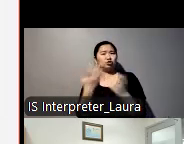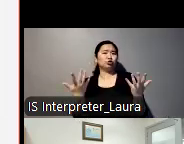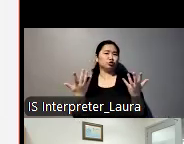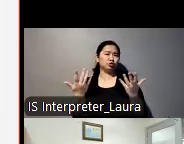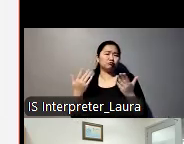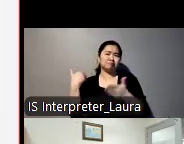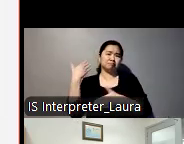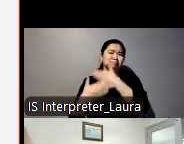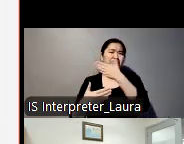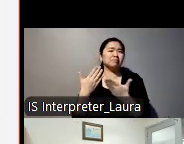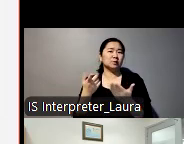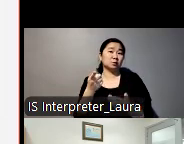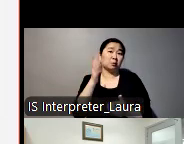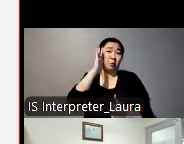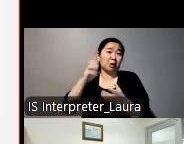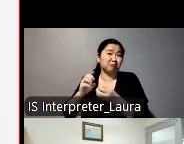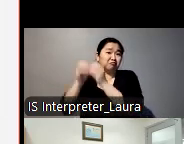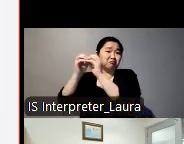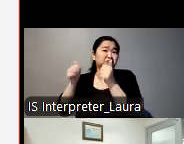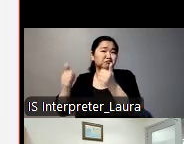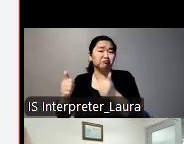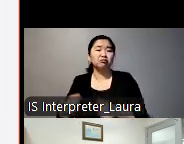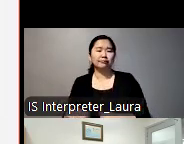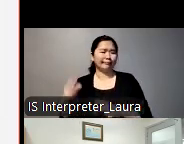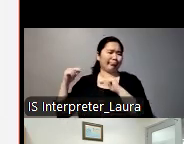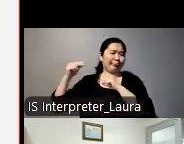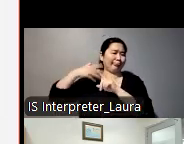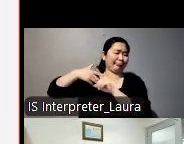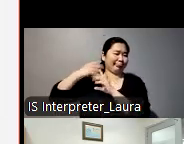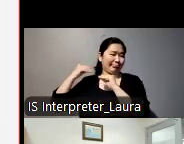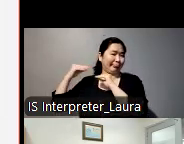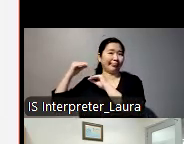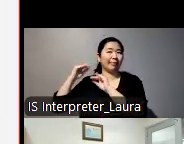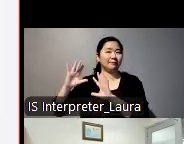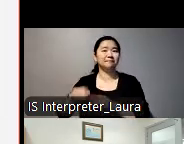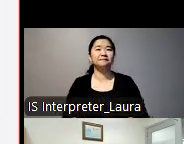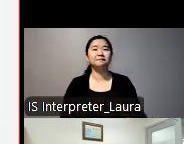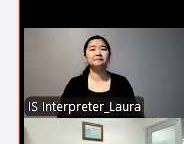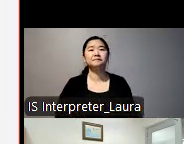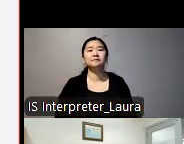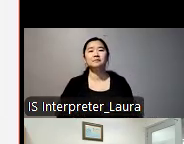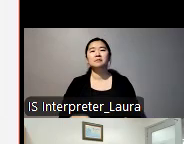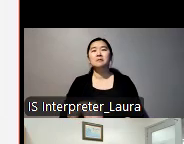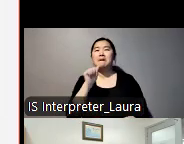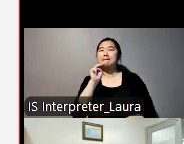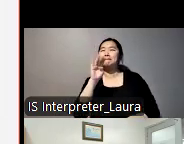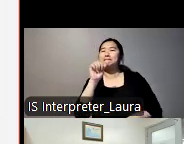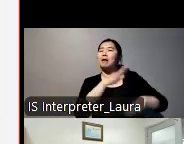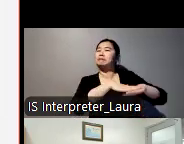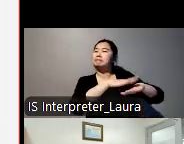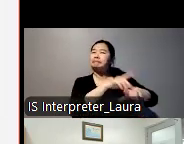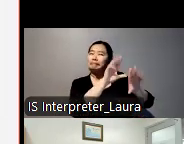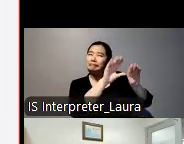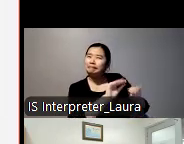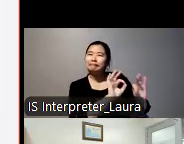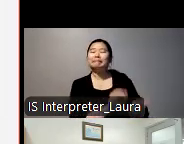Association made a declaration on deinstitutionalization 2 years ago, and will make a study visit in Korea